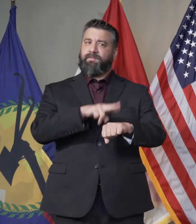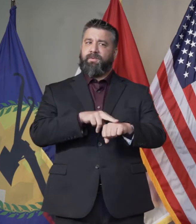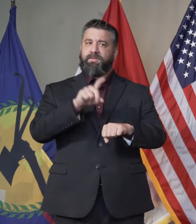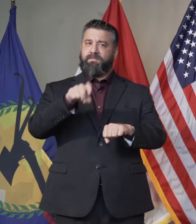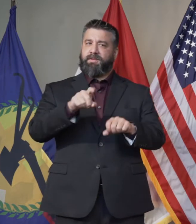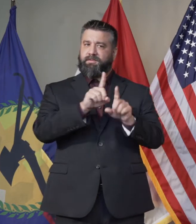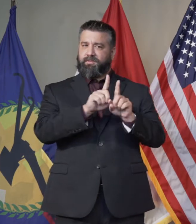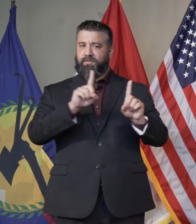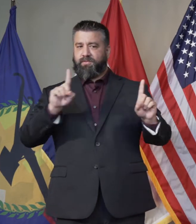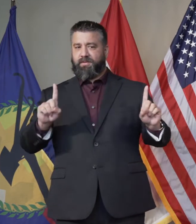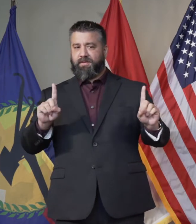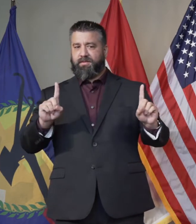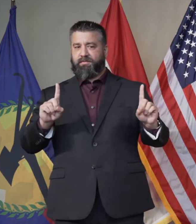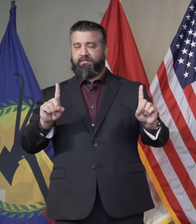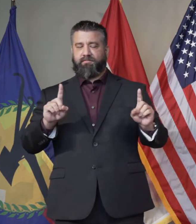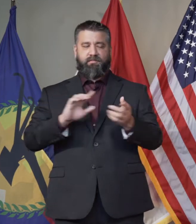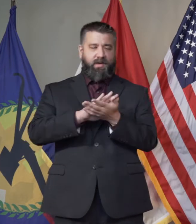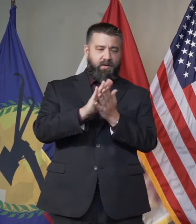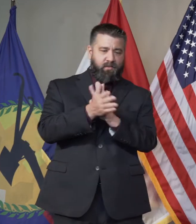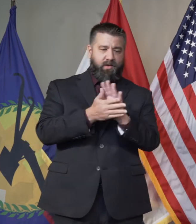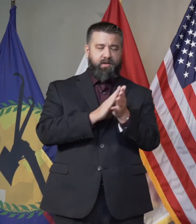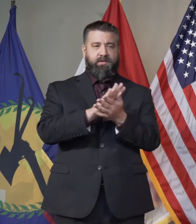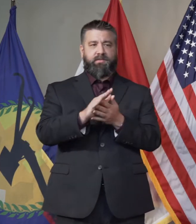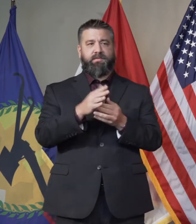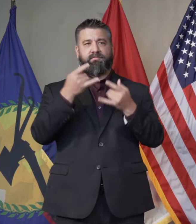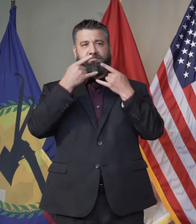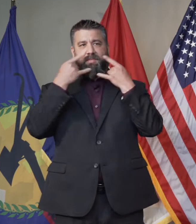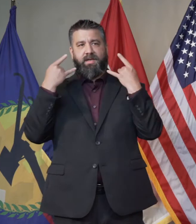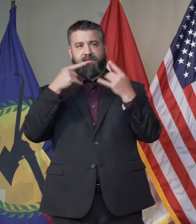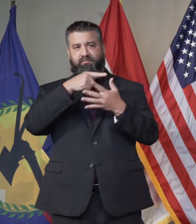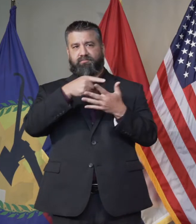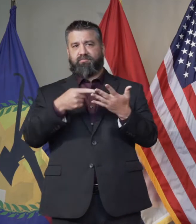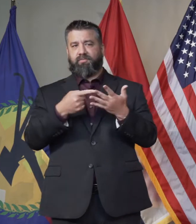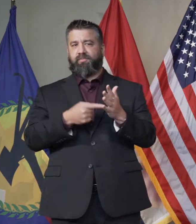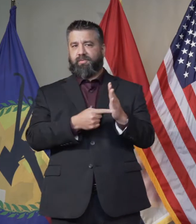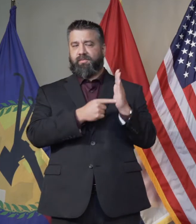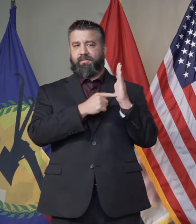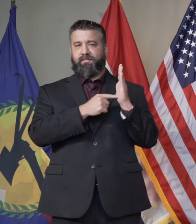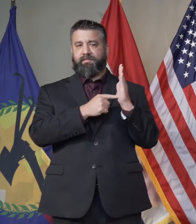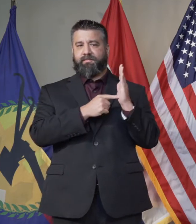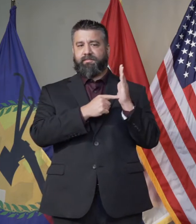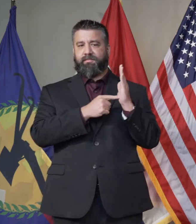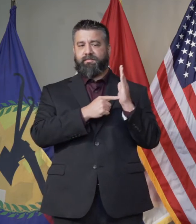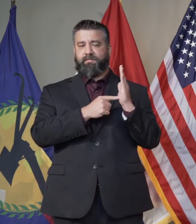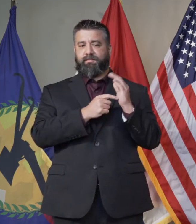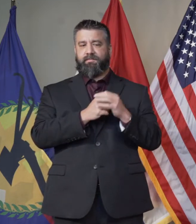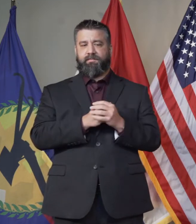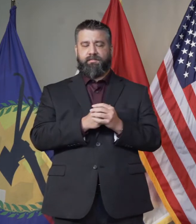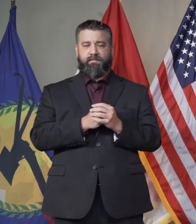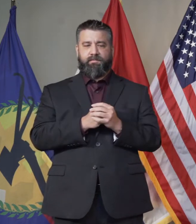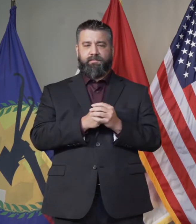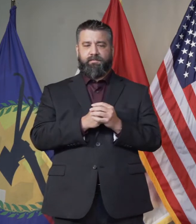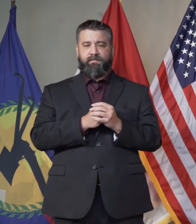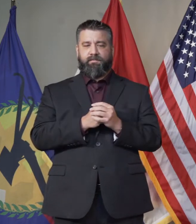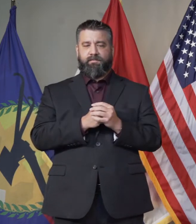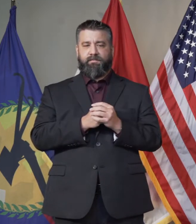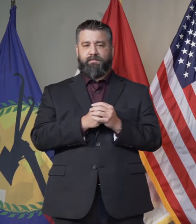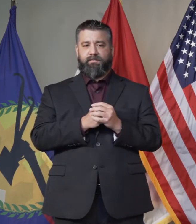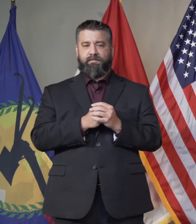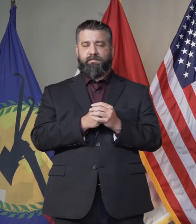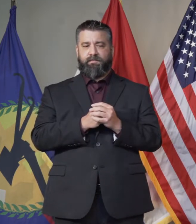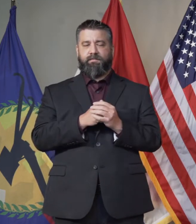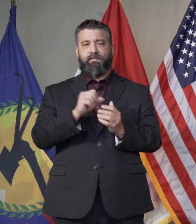with hand washing and face coverings. At the same time, St. Louis County is still requiring all long-term